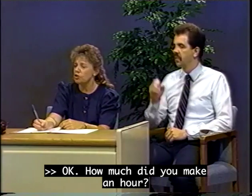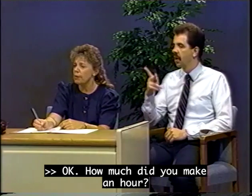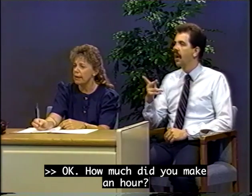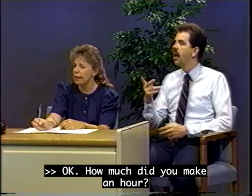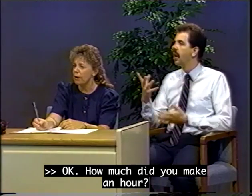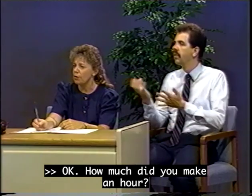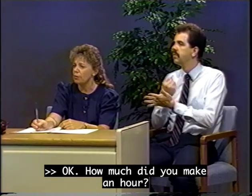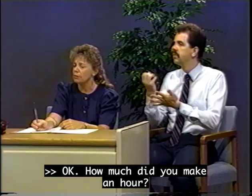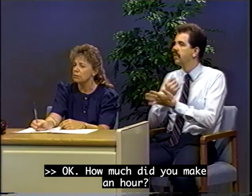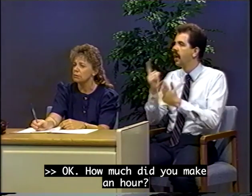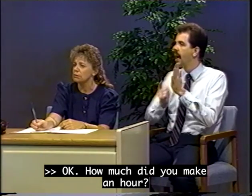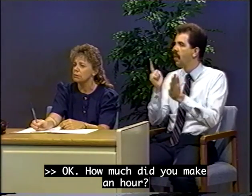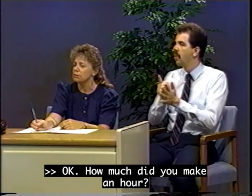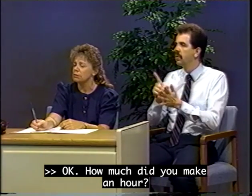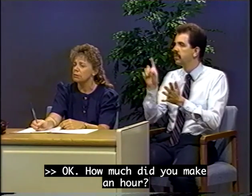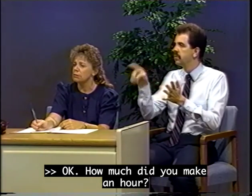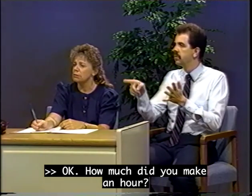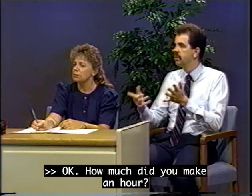How much did you make an hour?